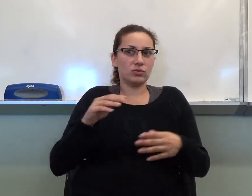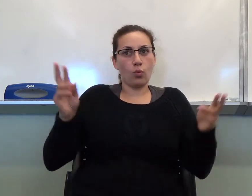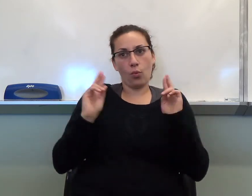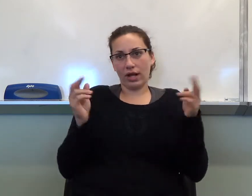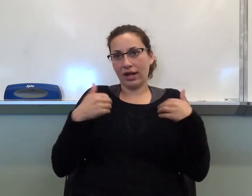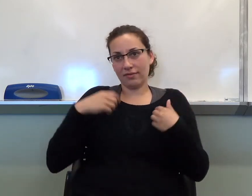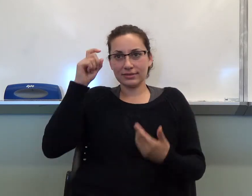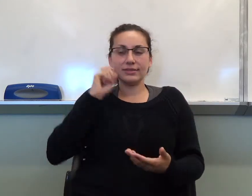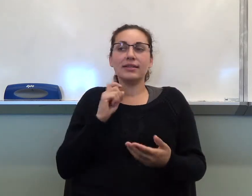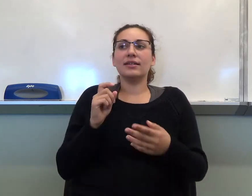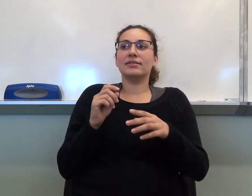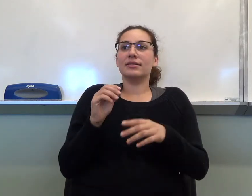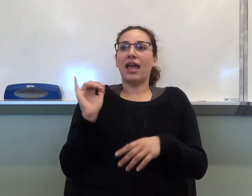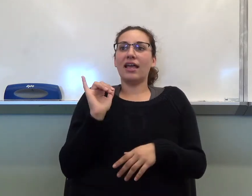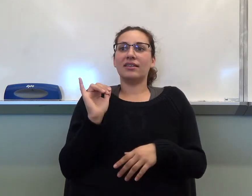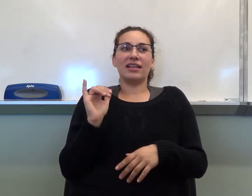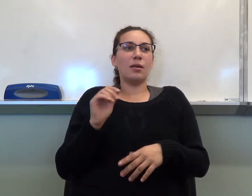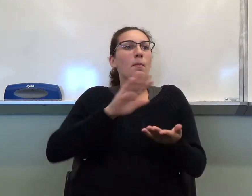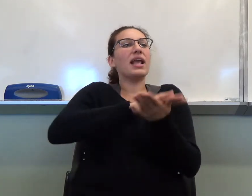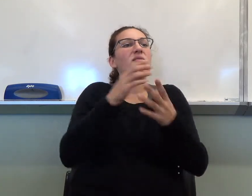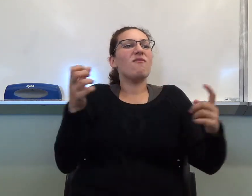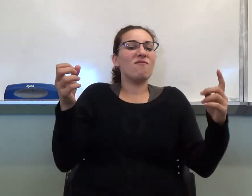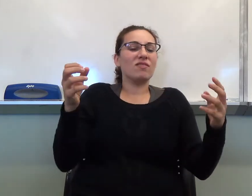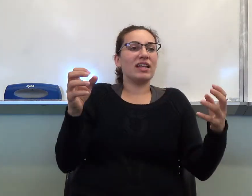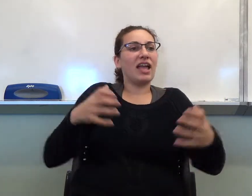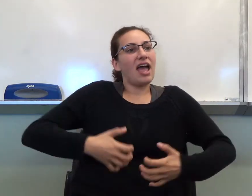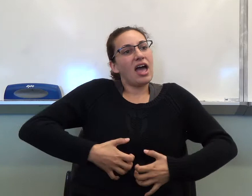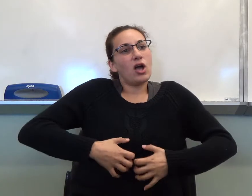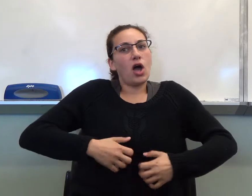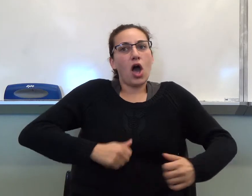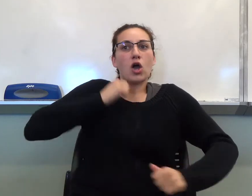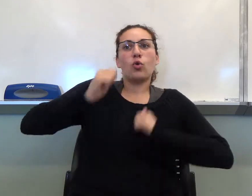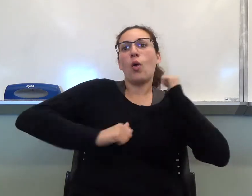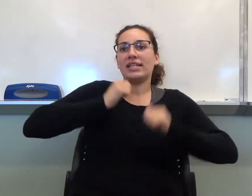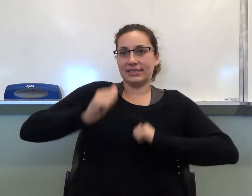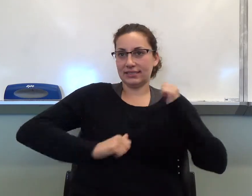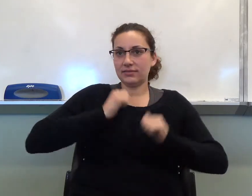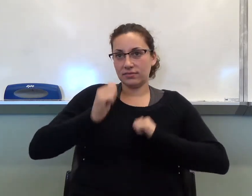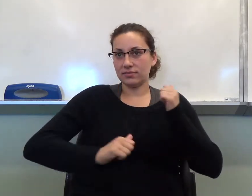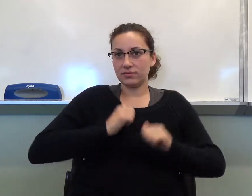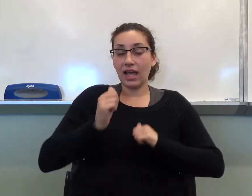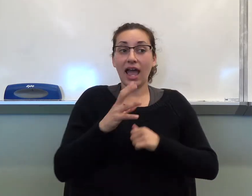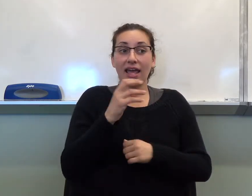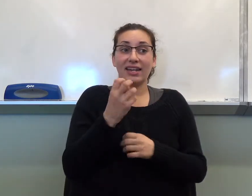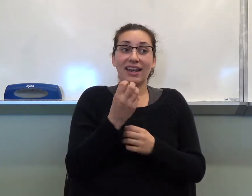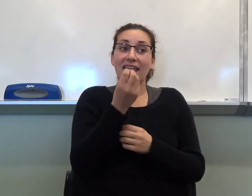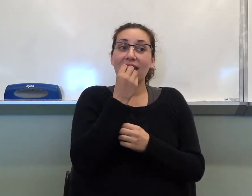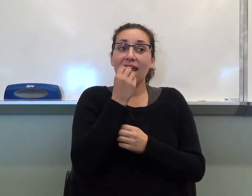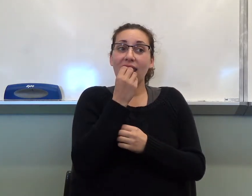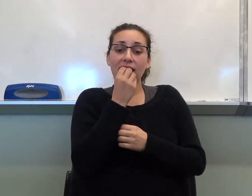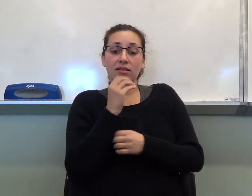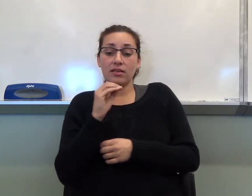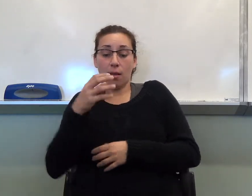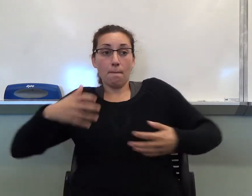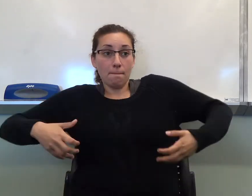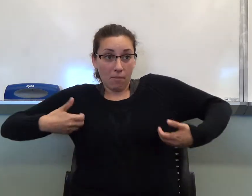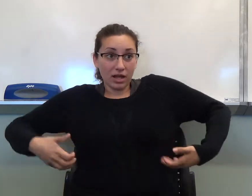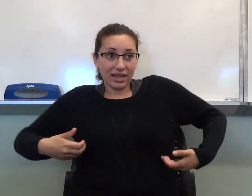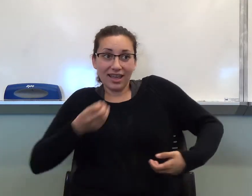to land on Mars, because the jets weren't used until that moment. Huh? Now that guy, of course NASA